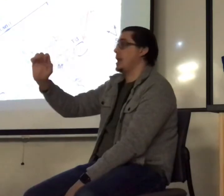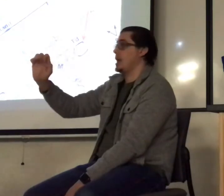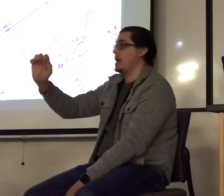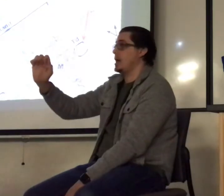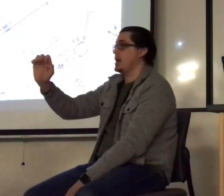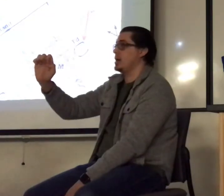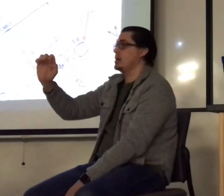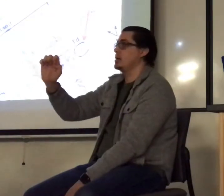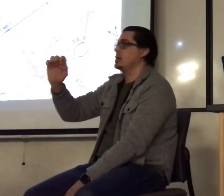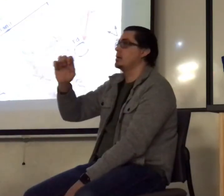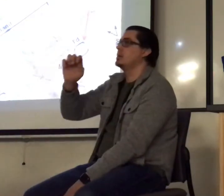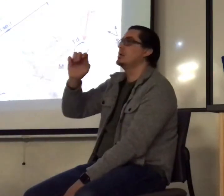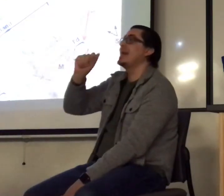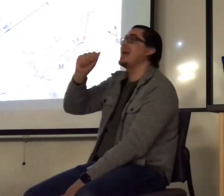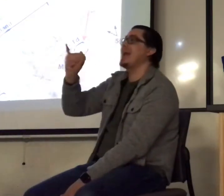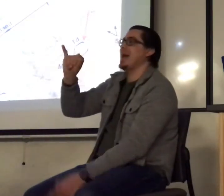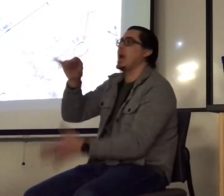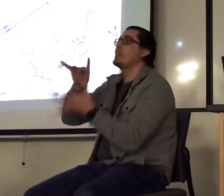release.